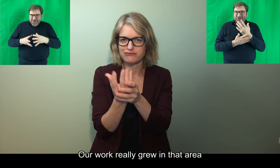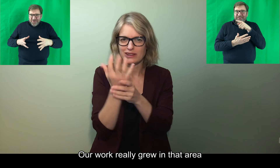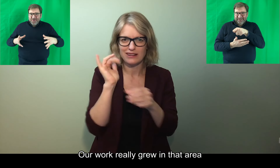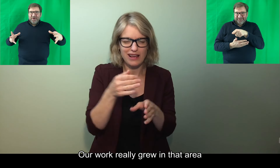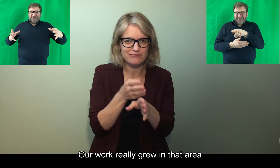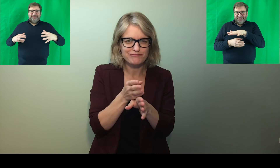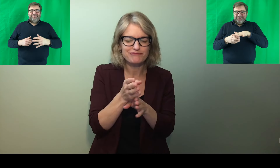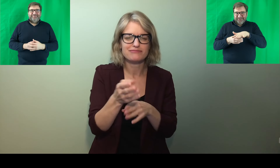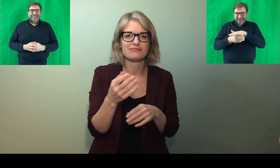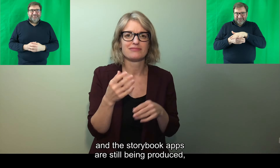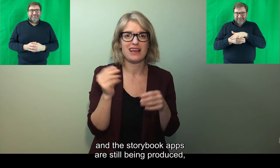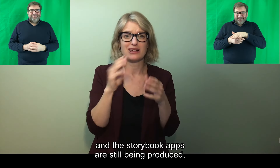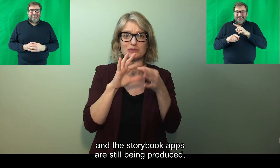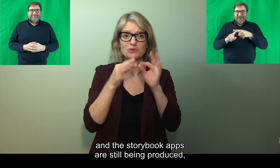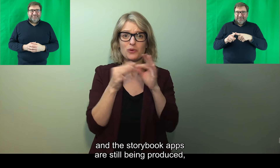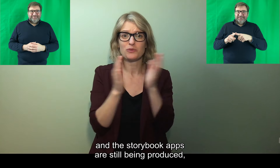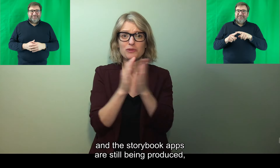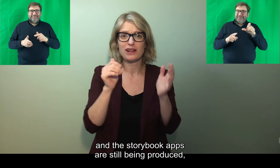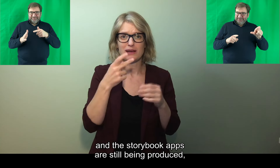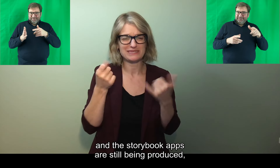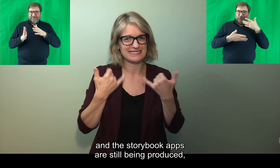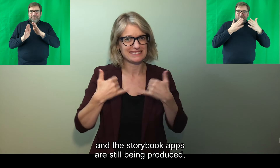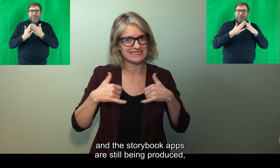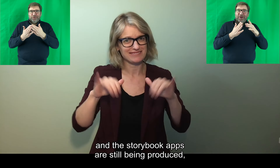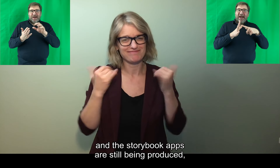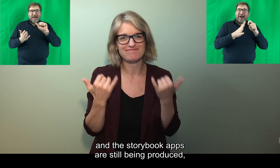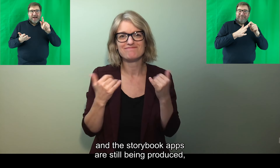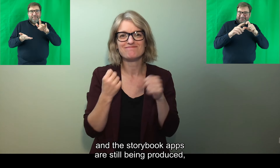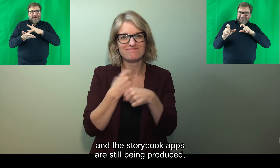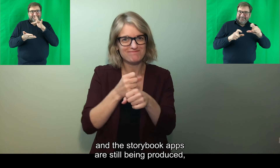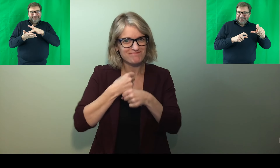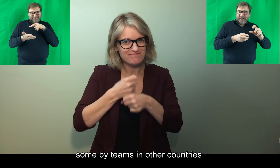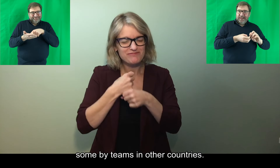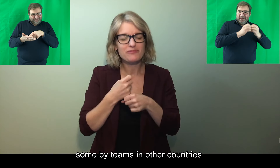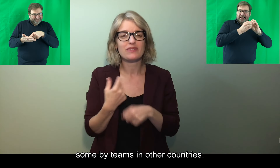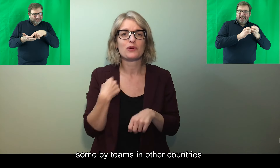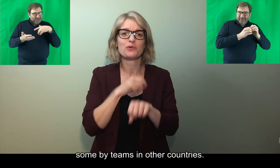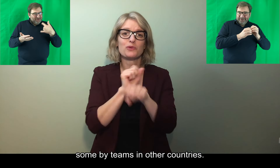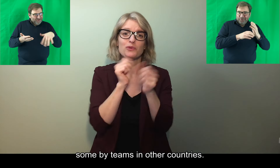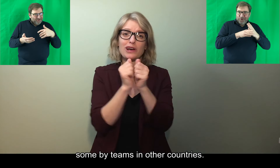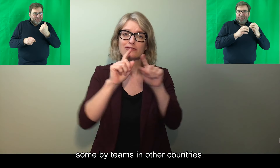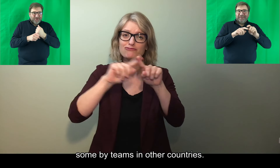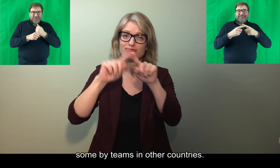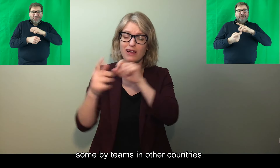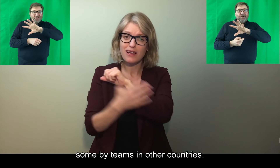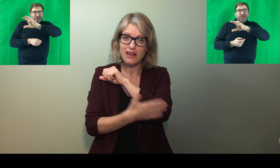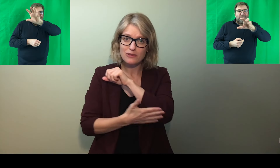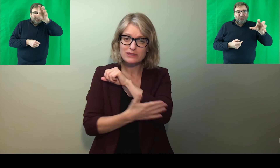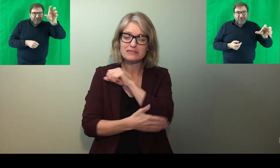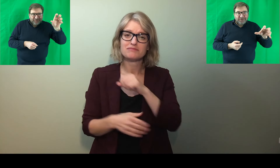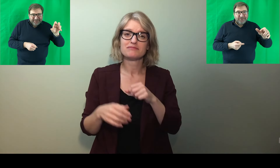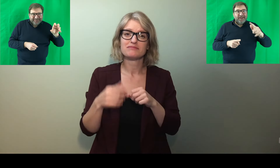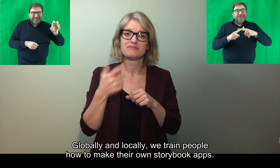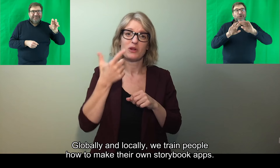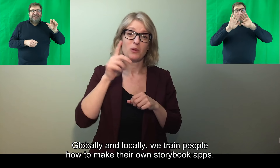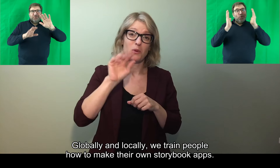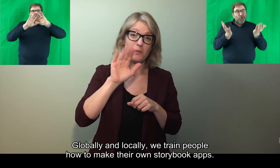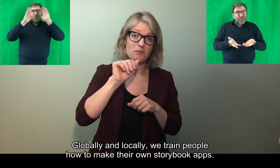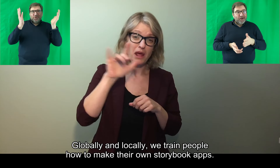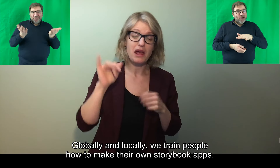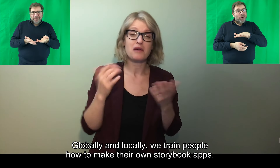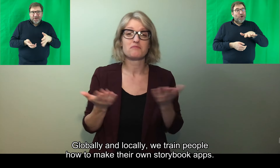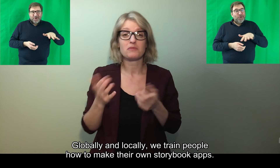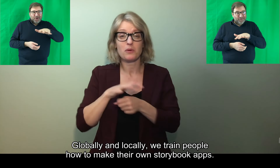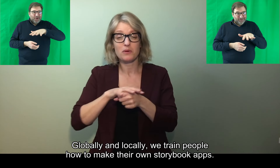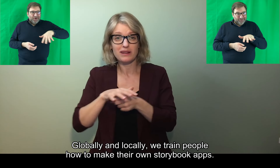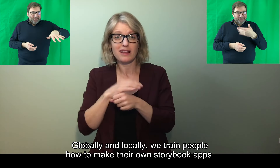in that area, and the storybook apps are still being produced, some by teams in other countries. Globally